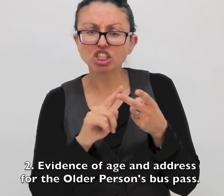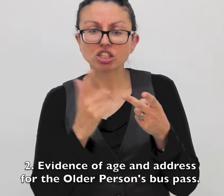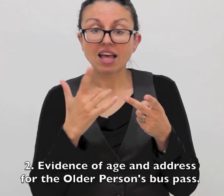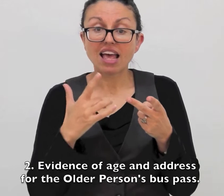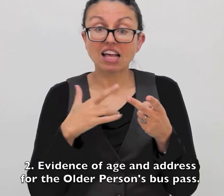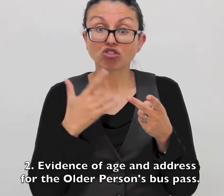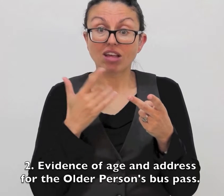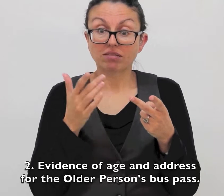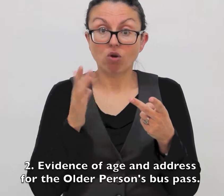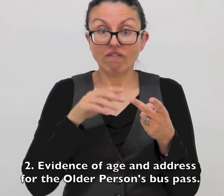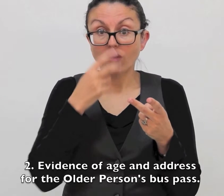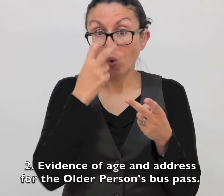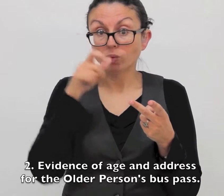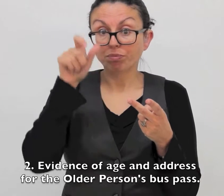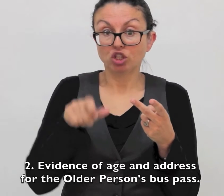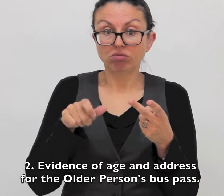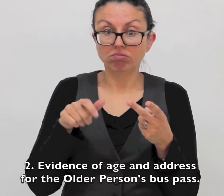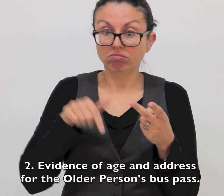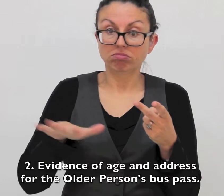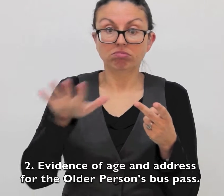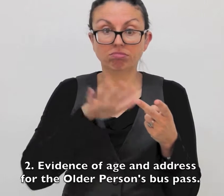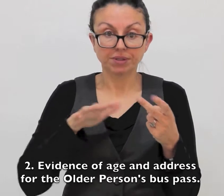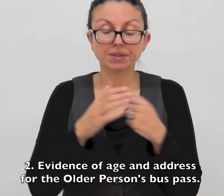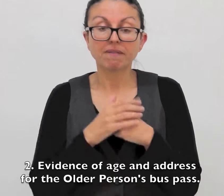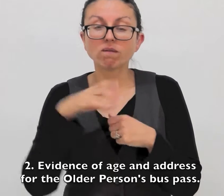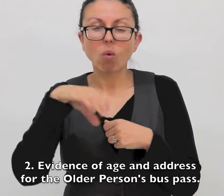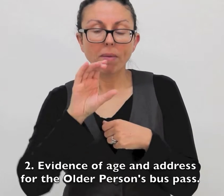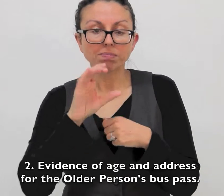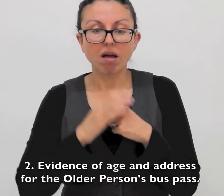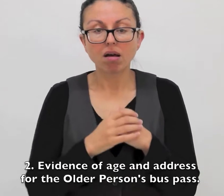evidence of age and address for the older person's bus pass,